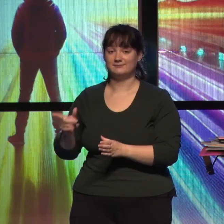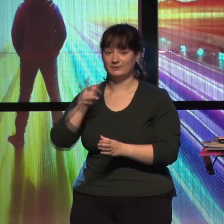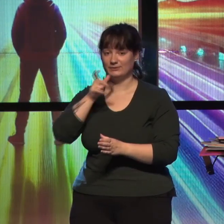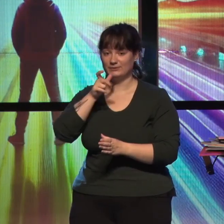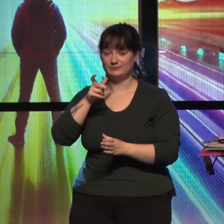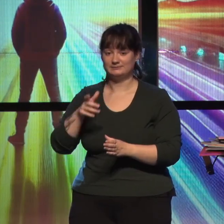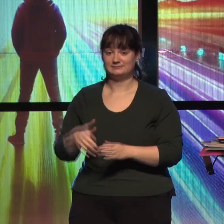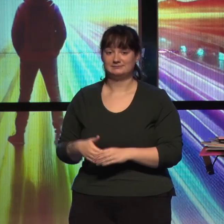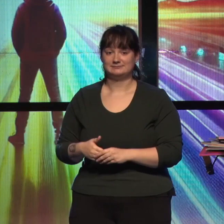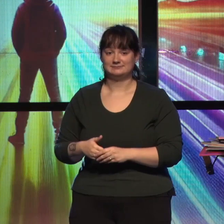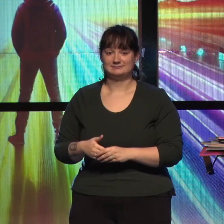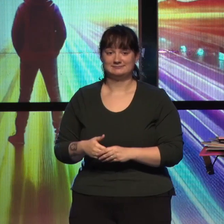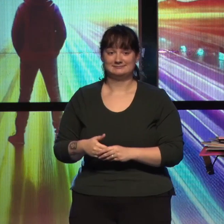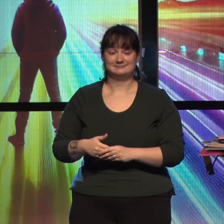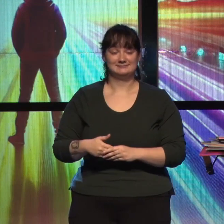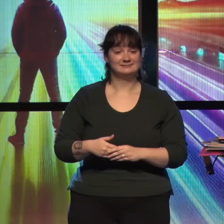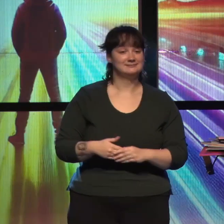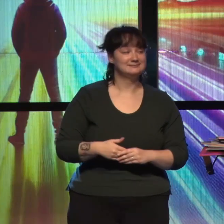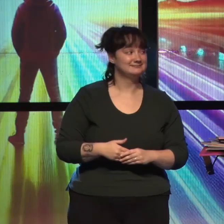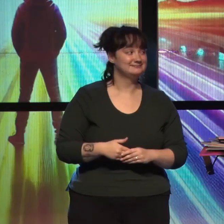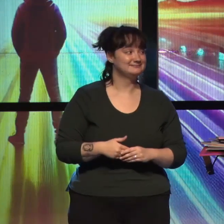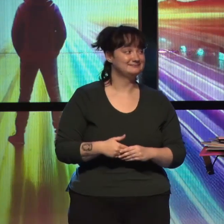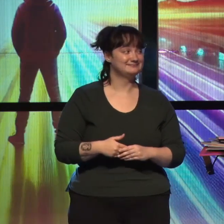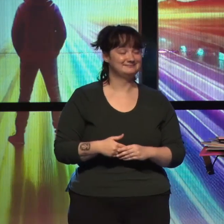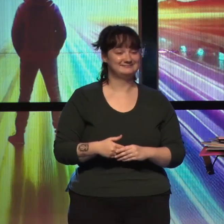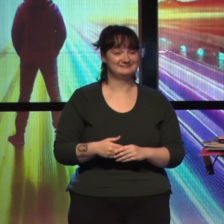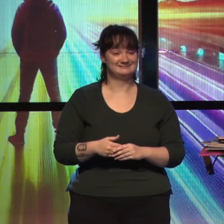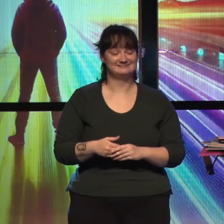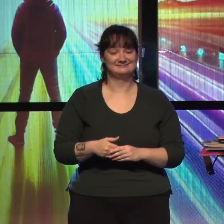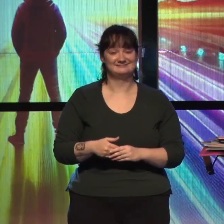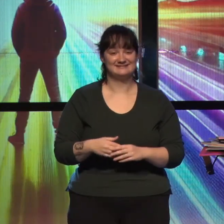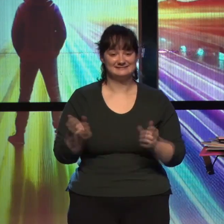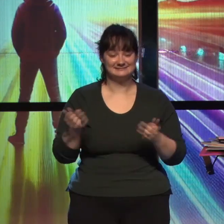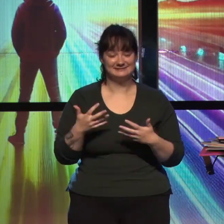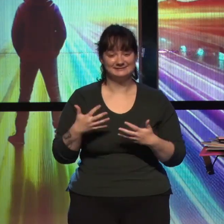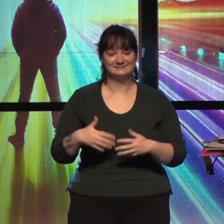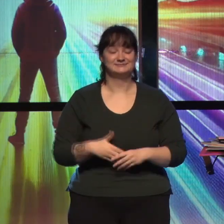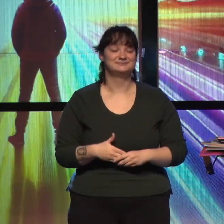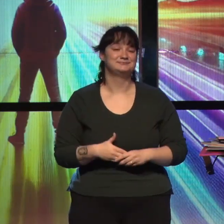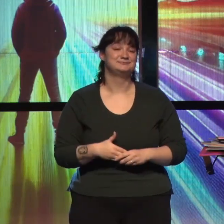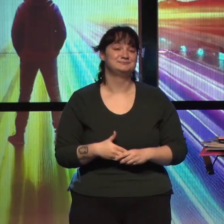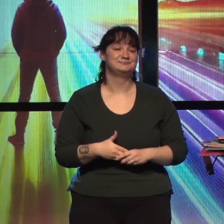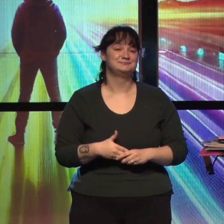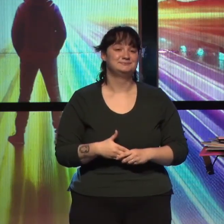Everybody like, boo, hiss, right? Okay,